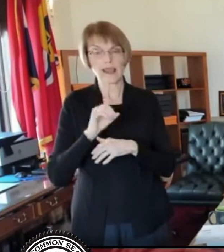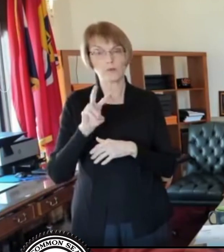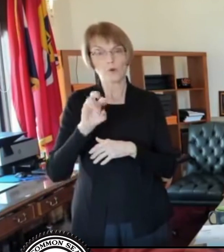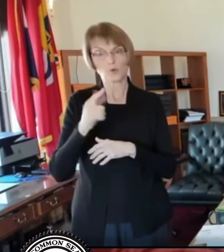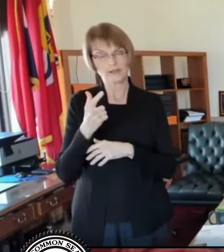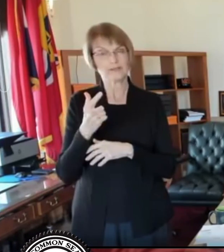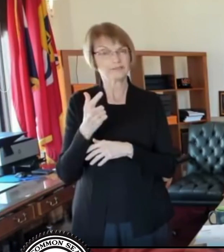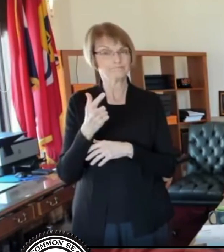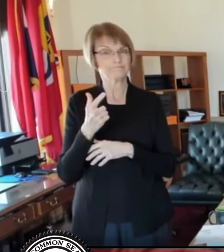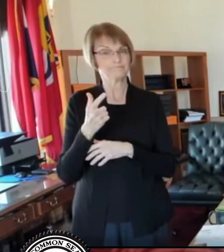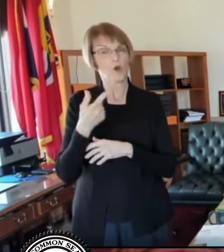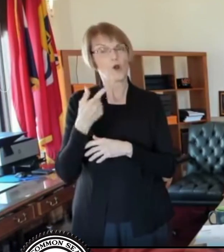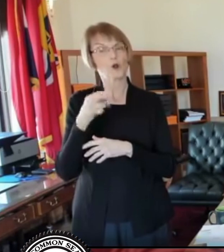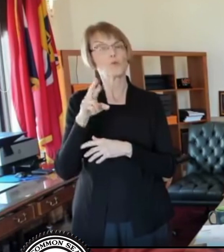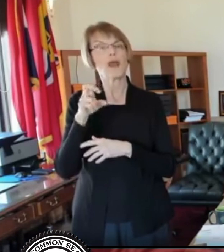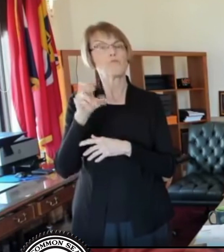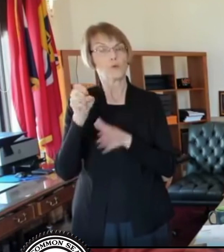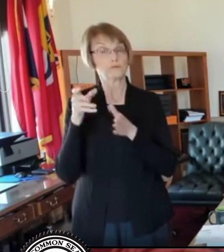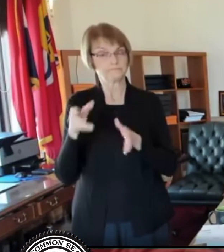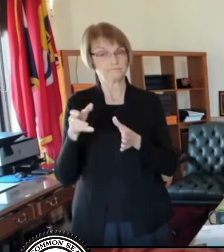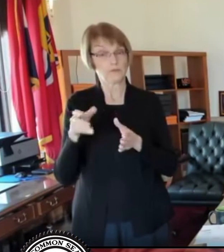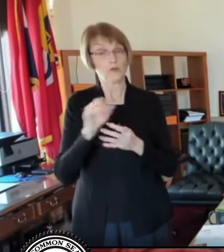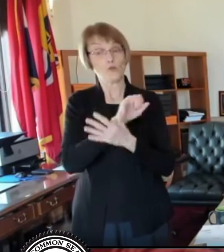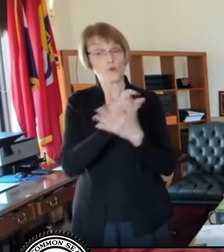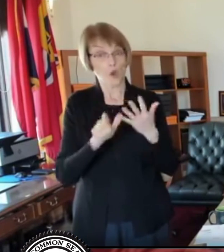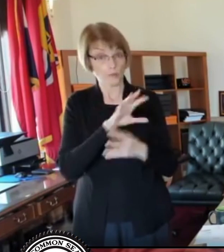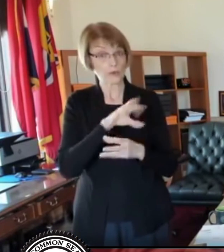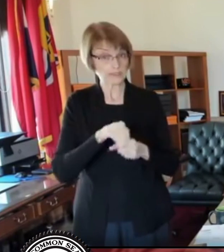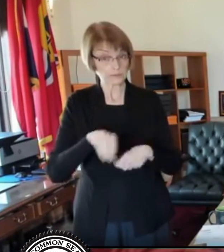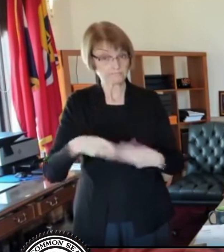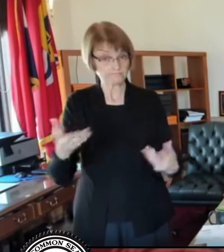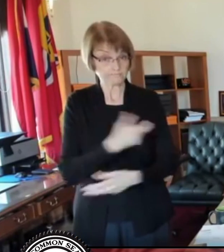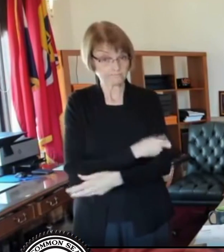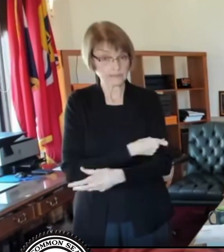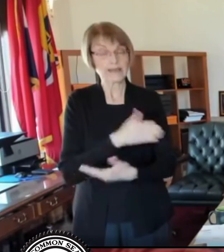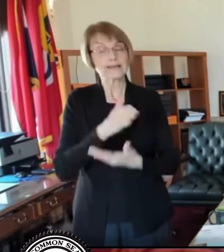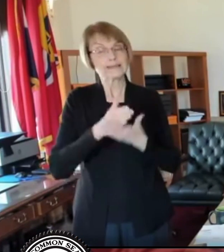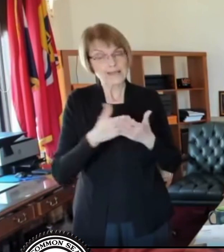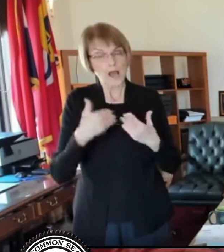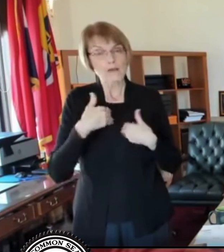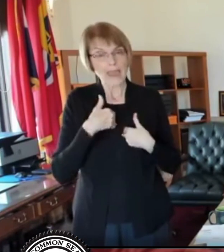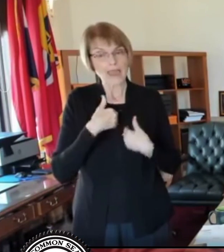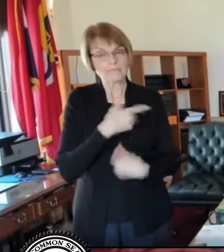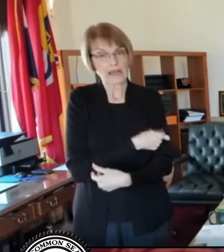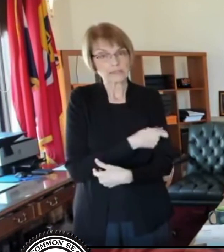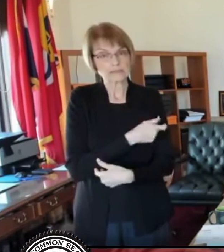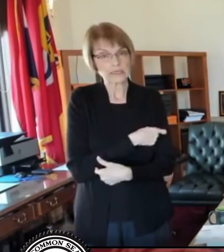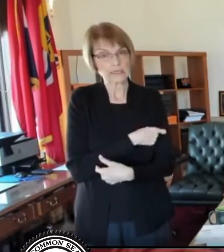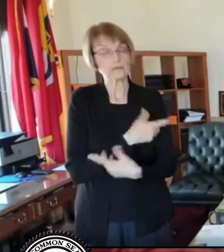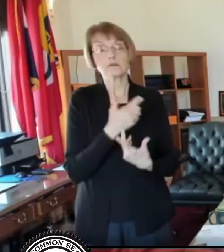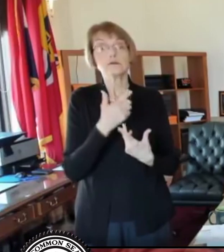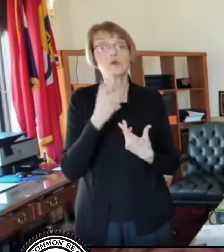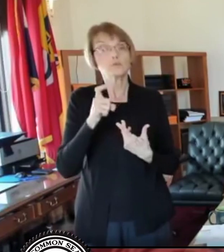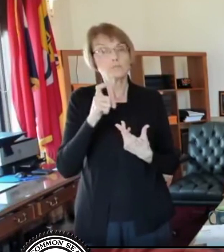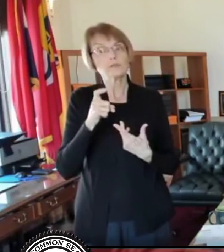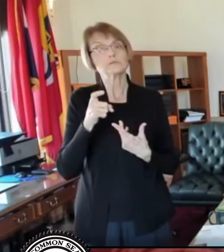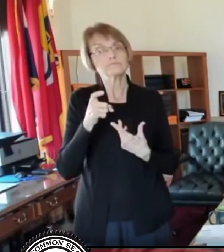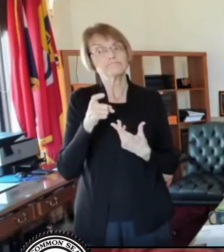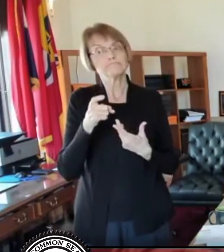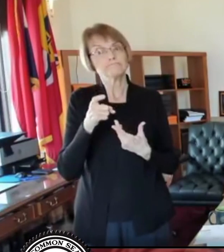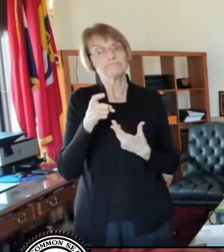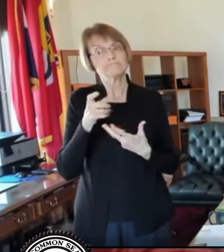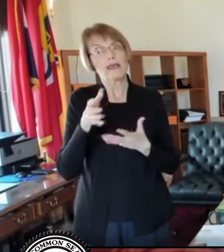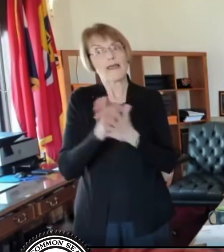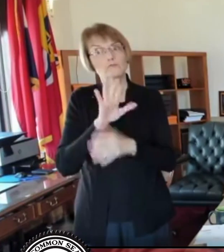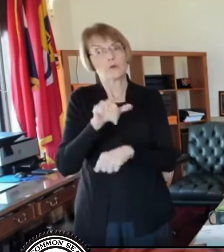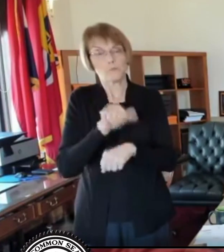Gravois are all participating. Some have vaccine. They all are by appointment only. You can get those.